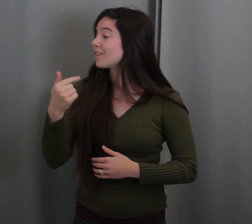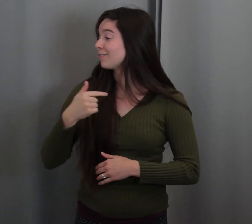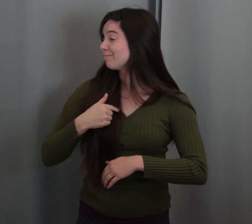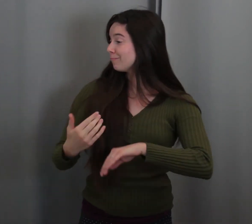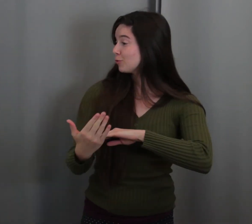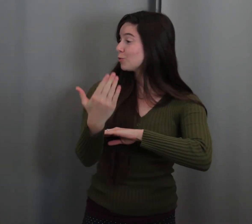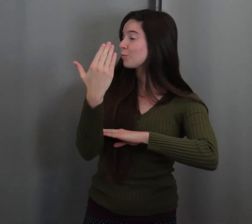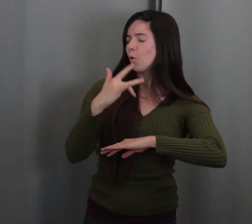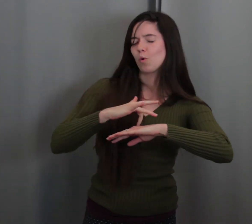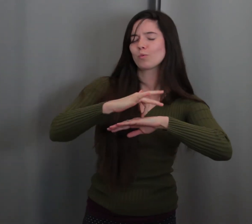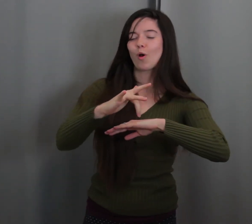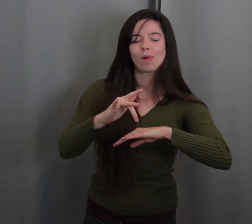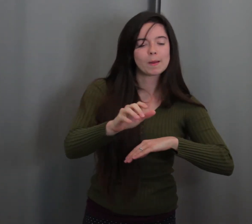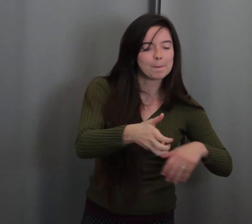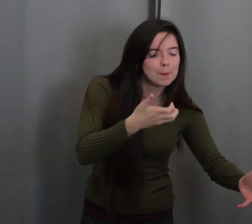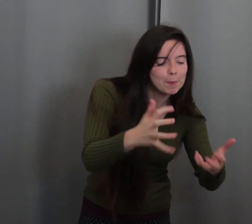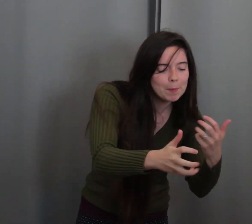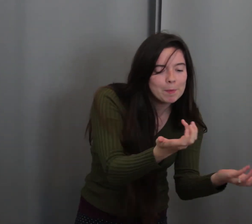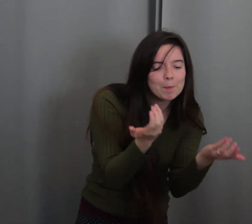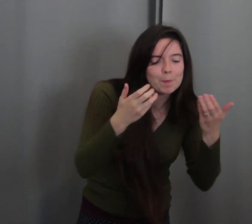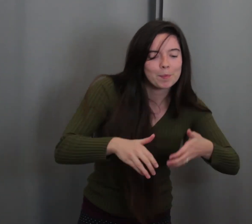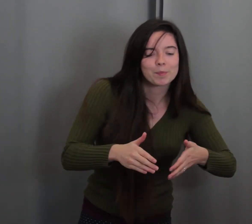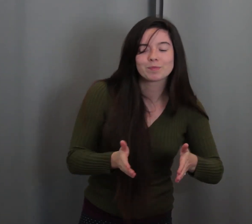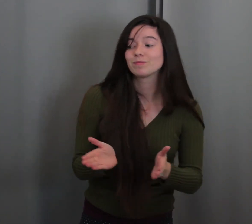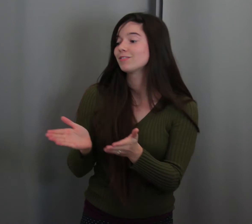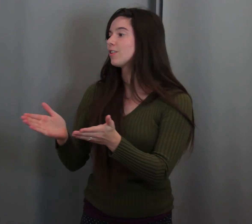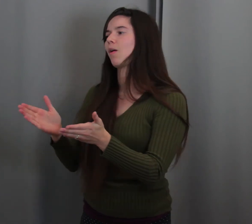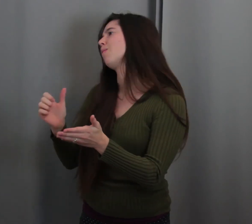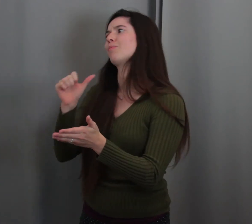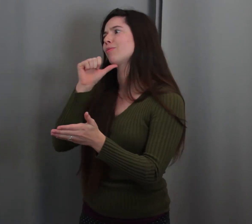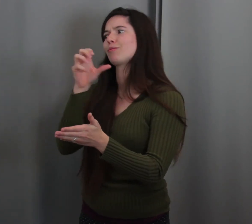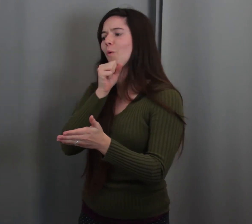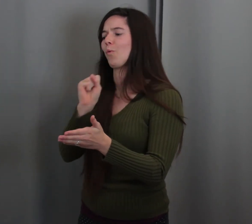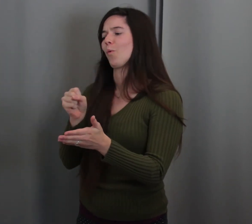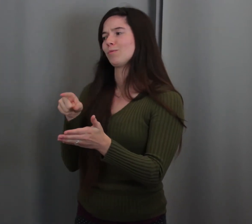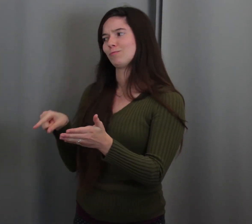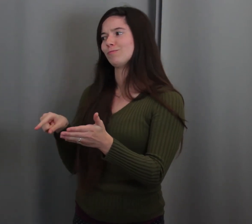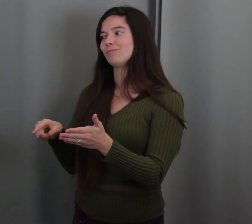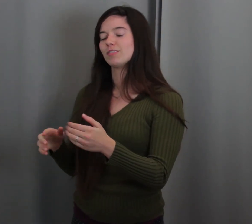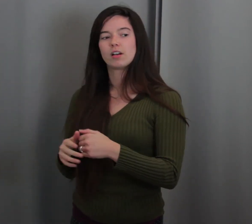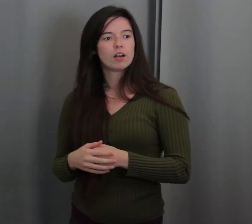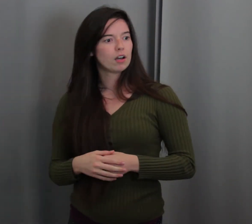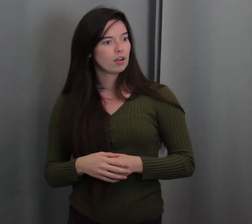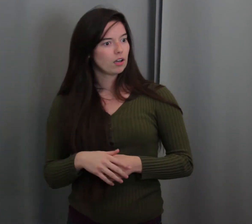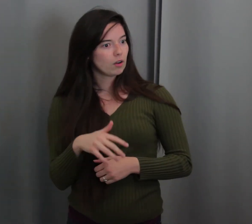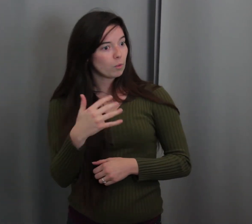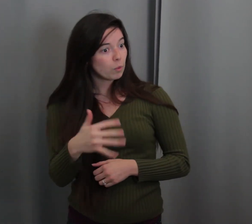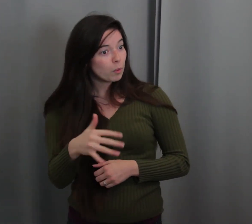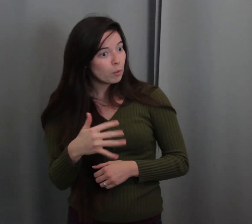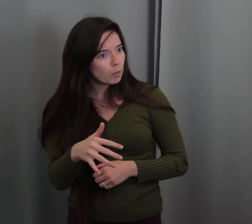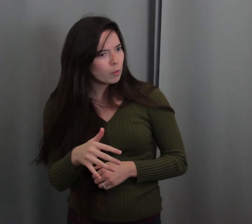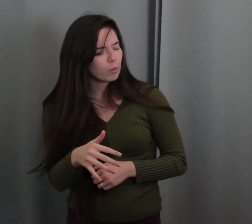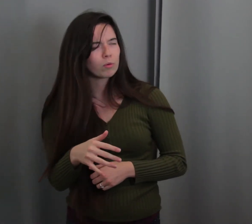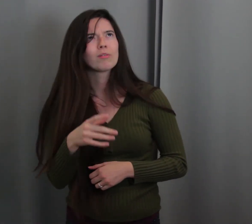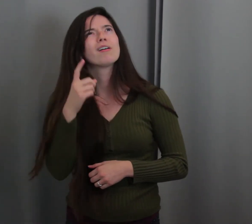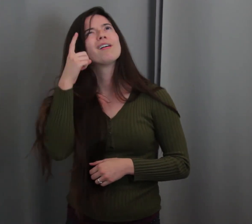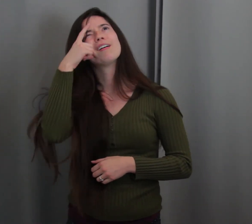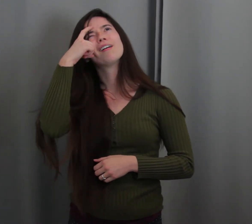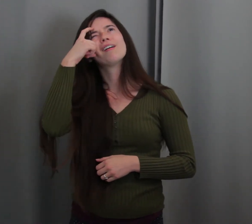In the years he came to stay overnight with us, there was never a time he did